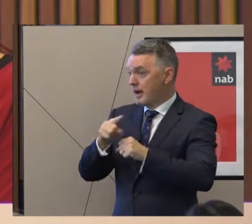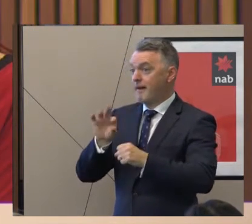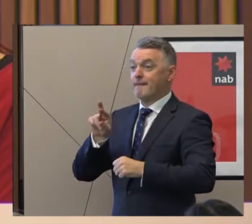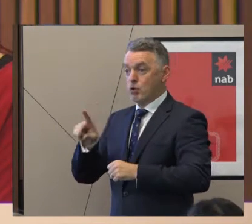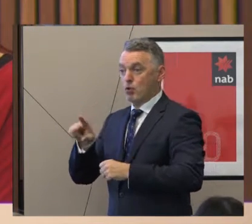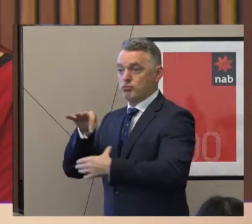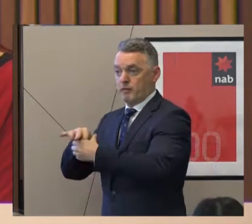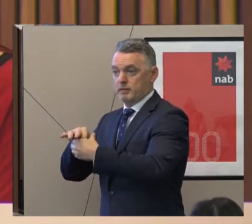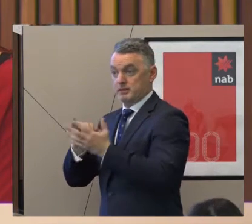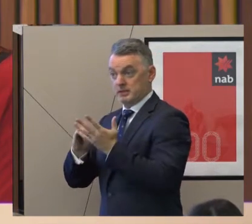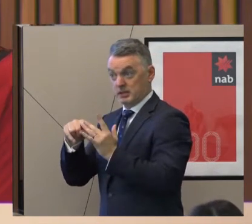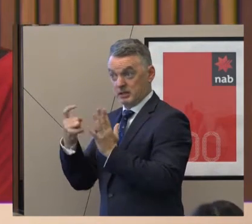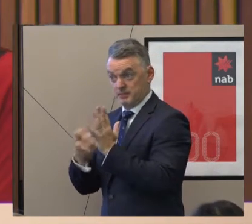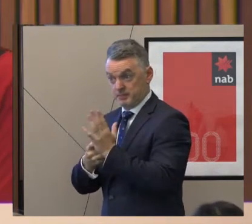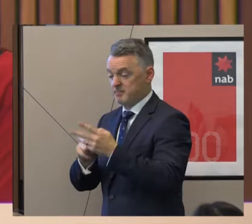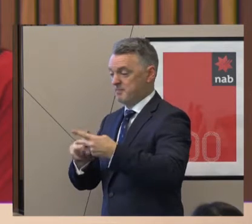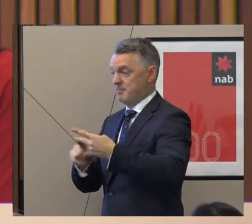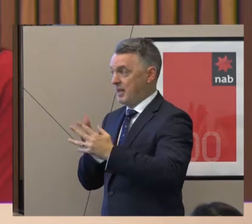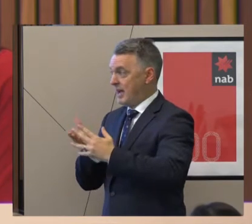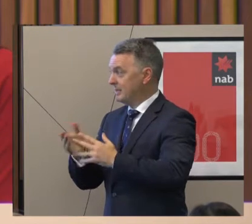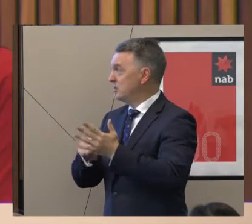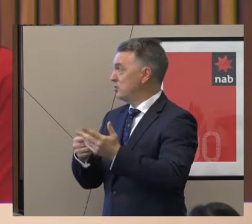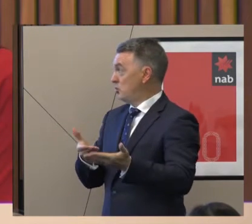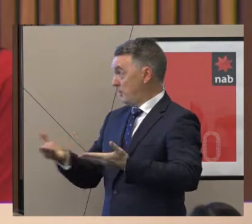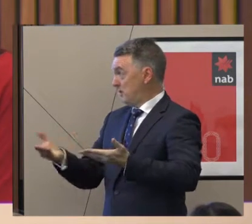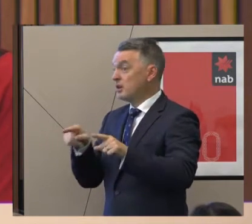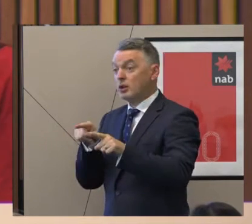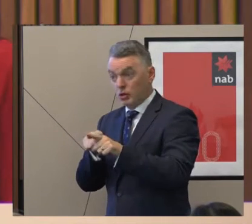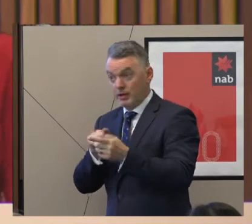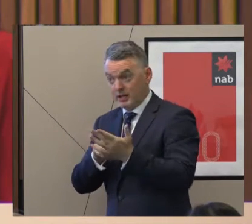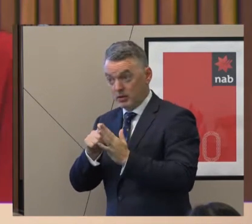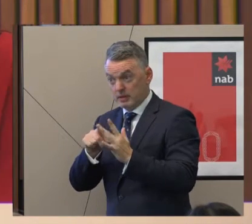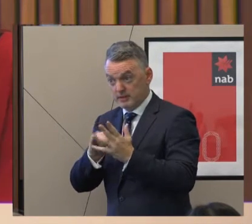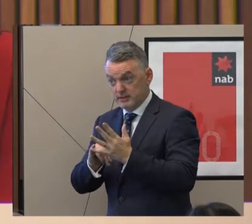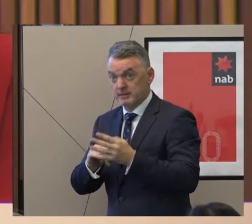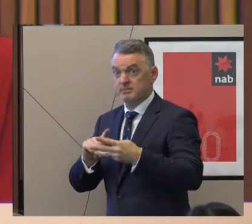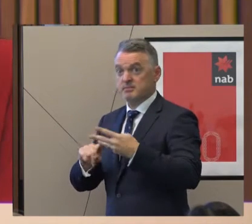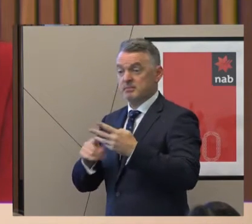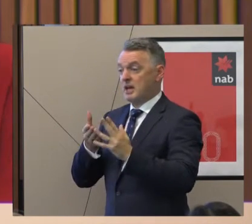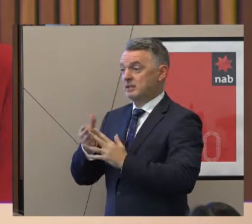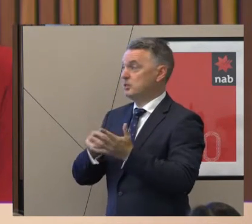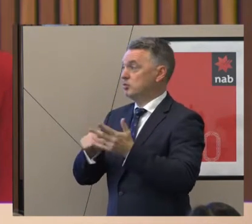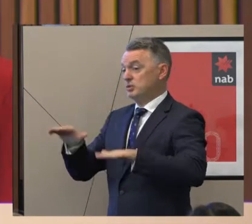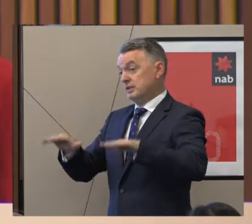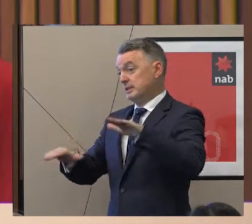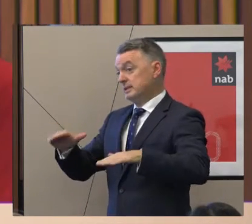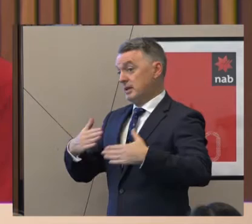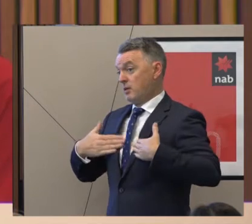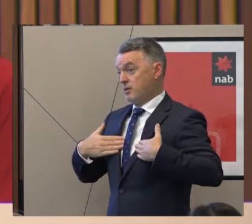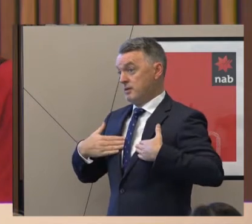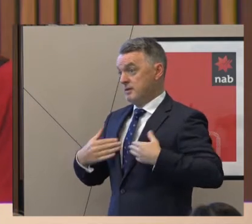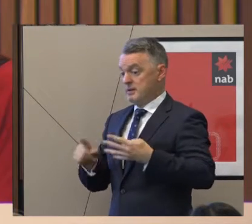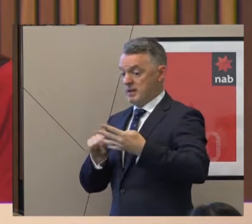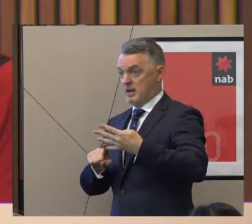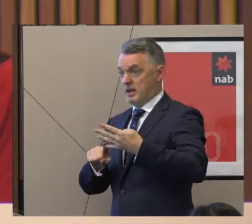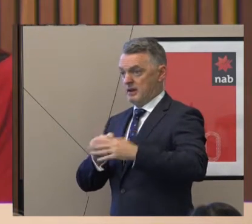for-profit sectors, access to services, including the NDIS, access to justice and health, and